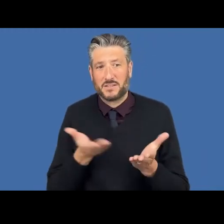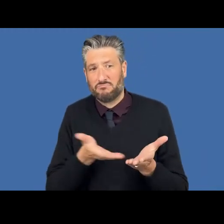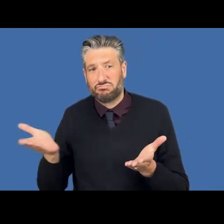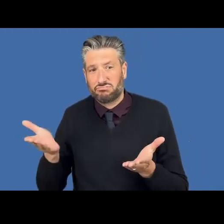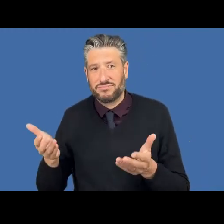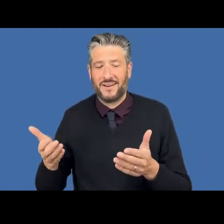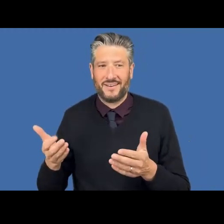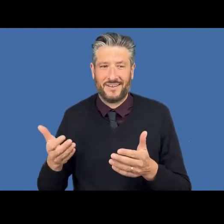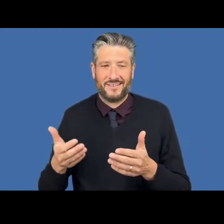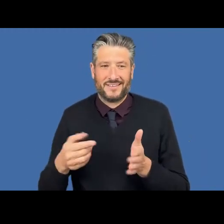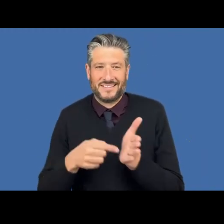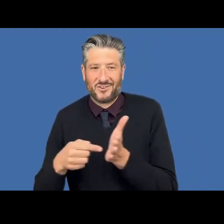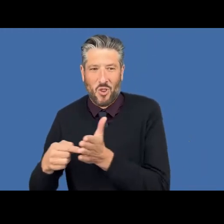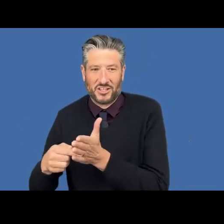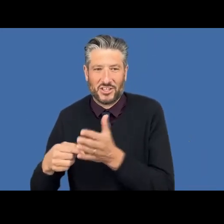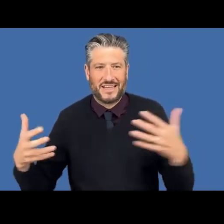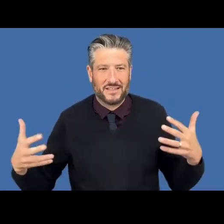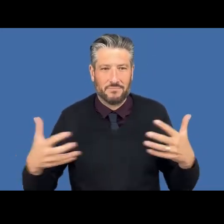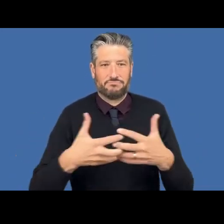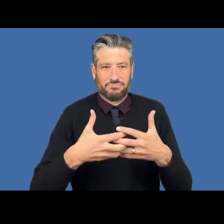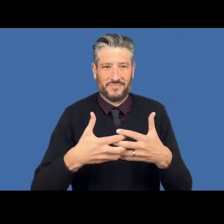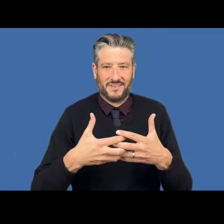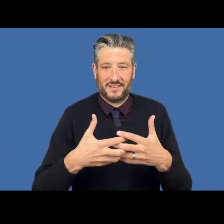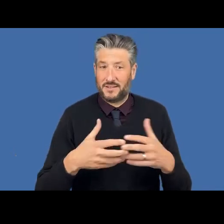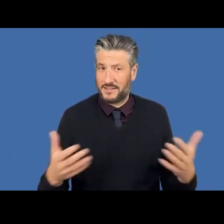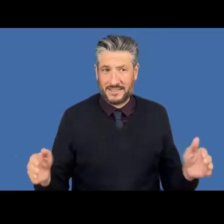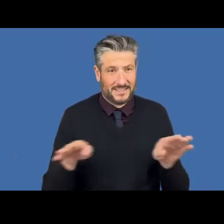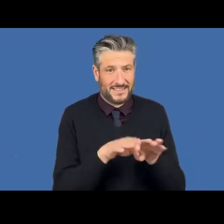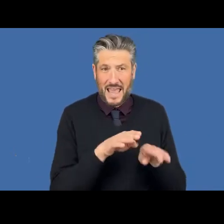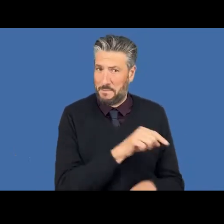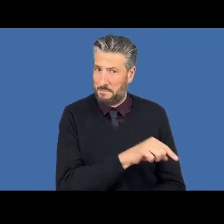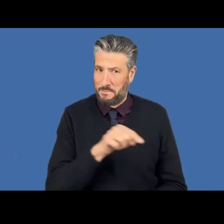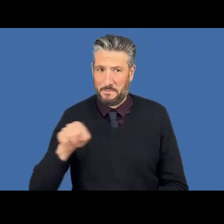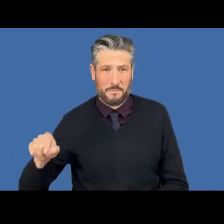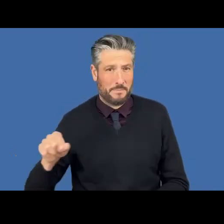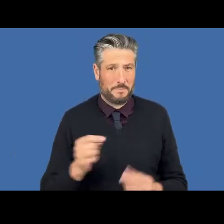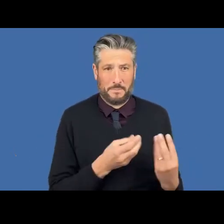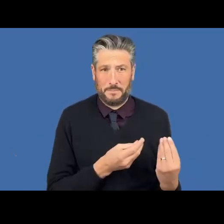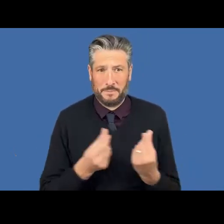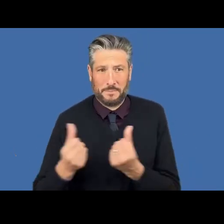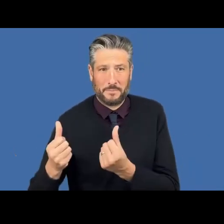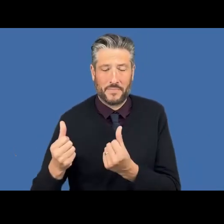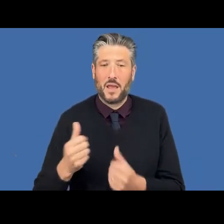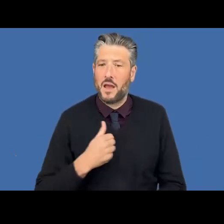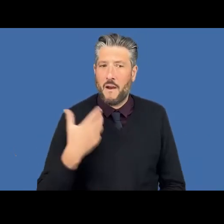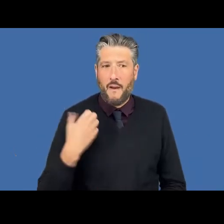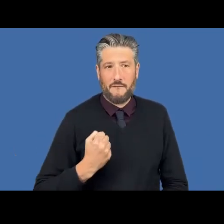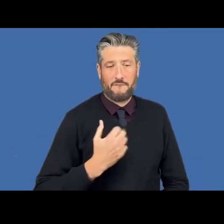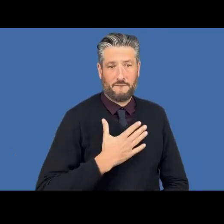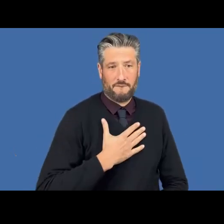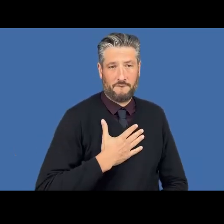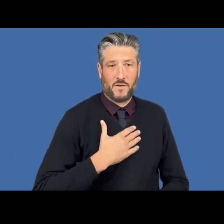and our employees. Essentially, they're the same thing because our employees are internal customers of our